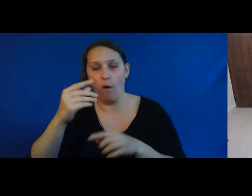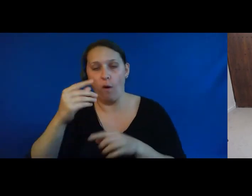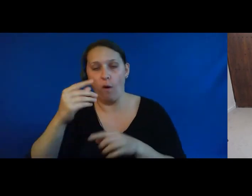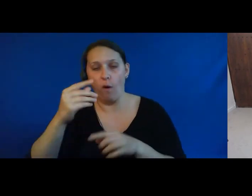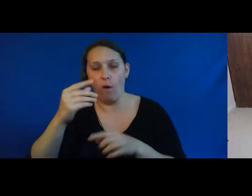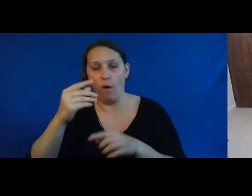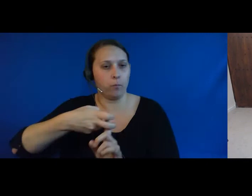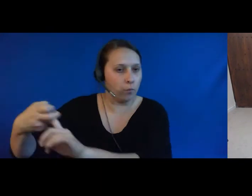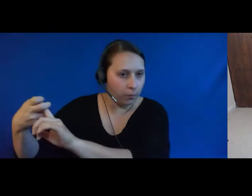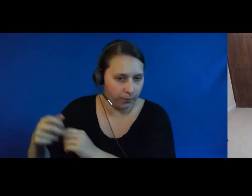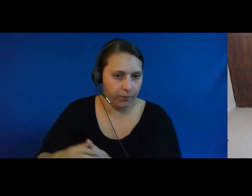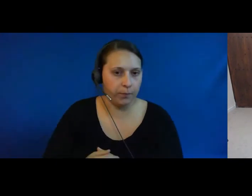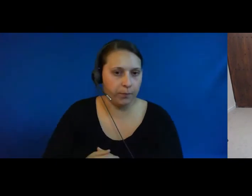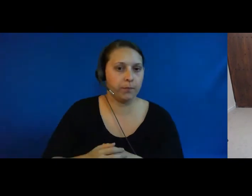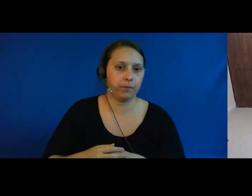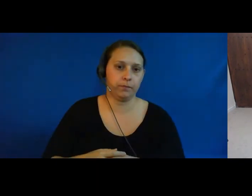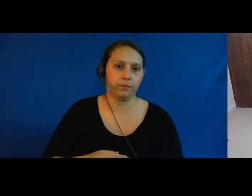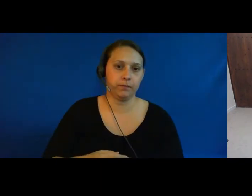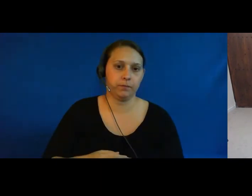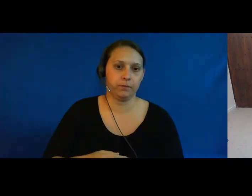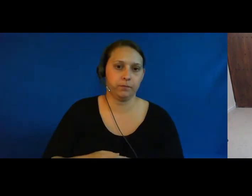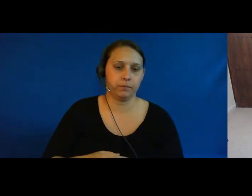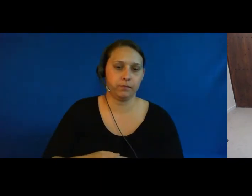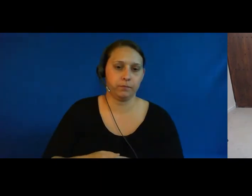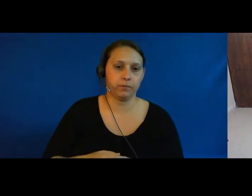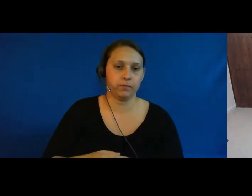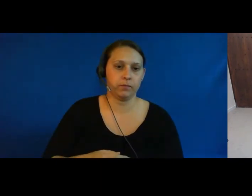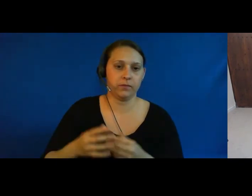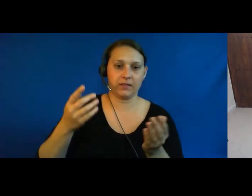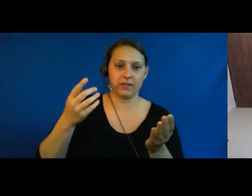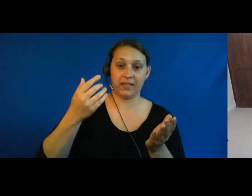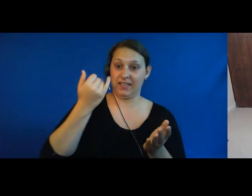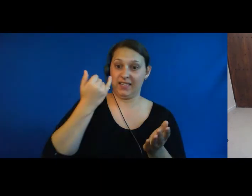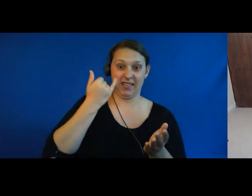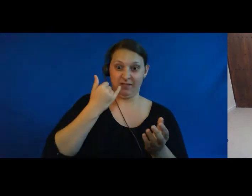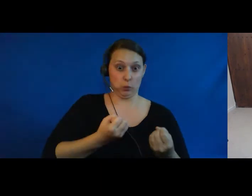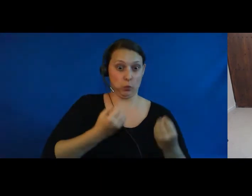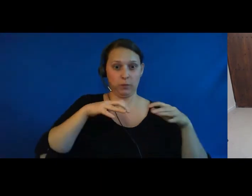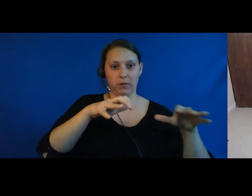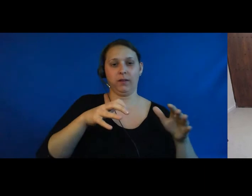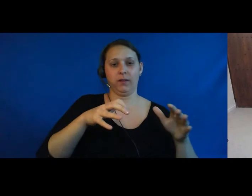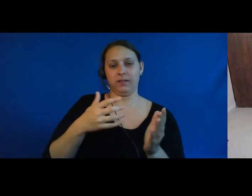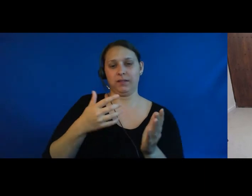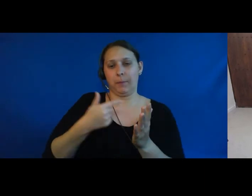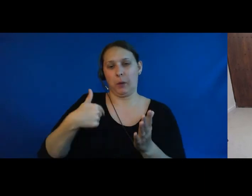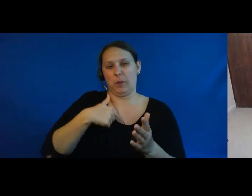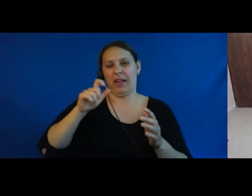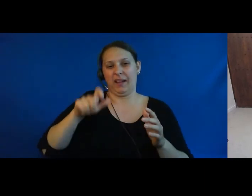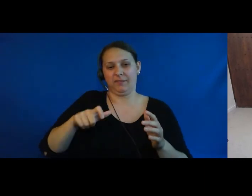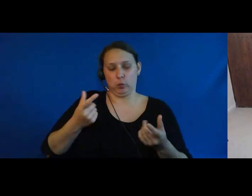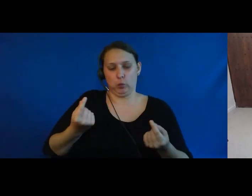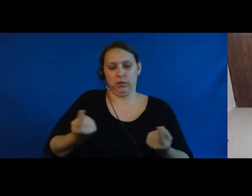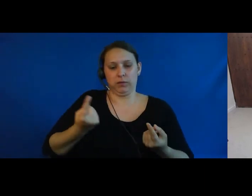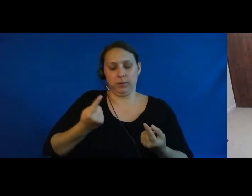So we are forced to take action so that they don't negatively impact on